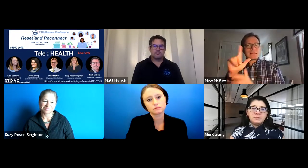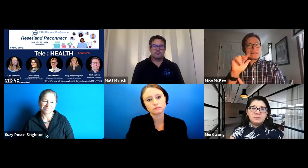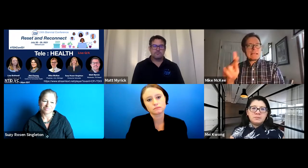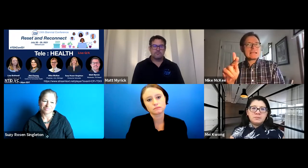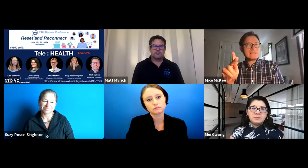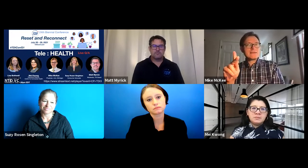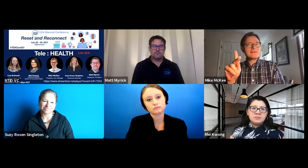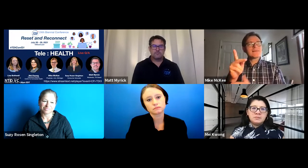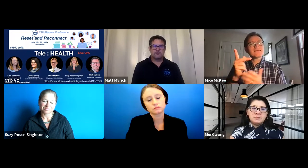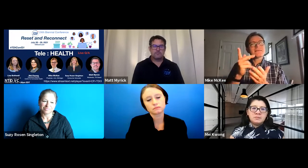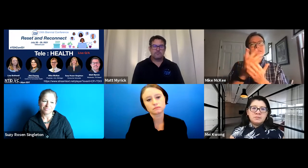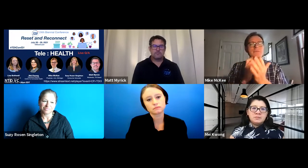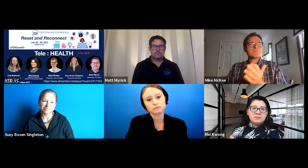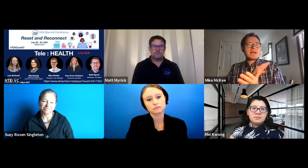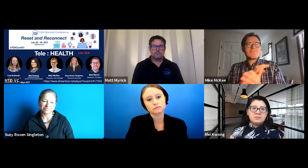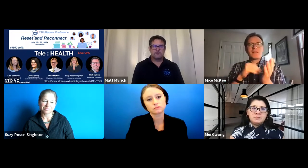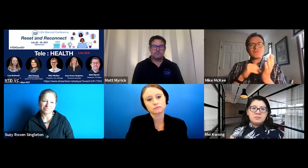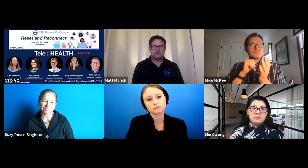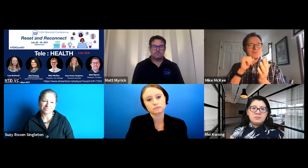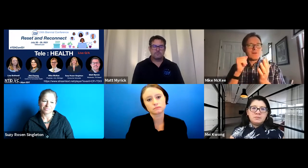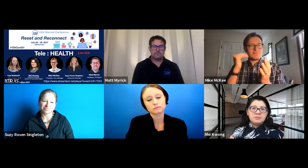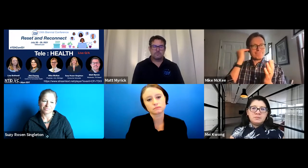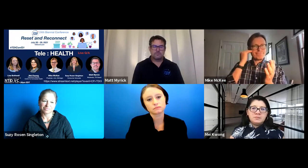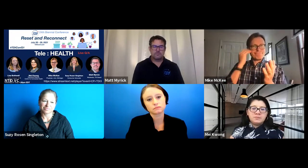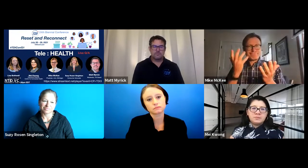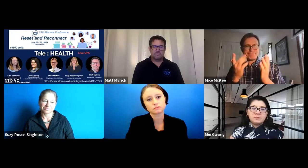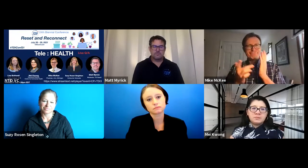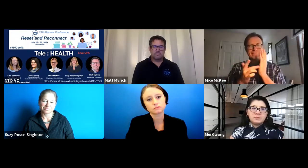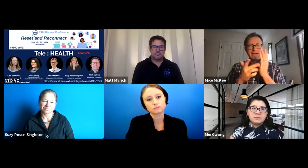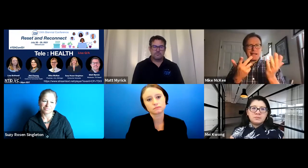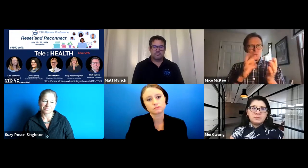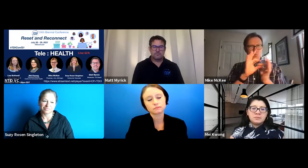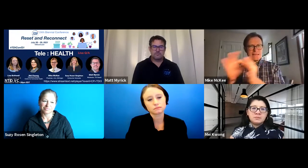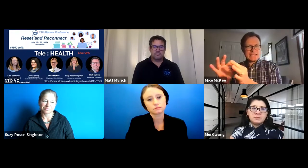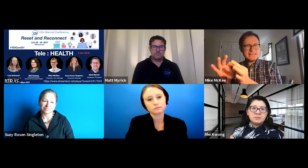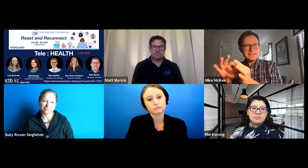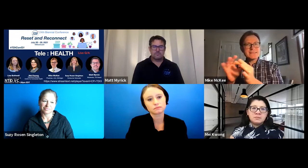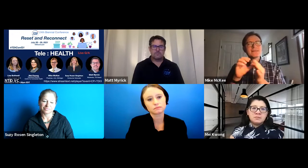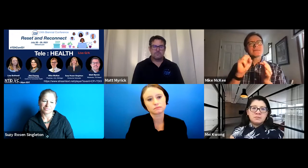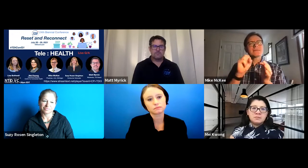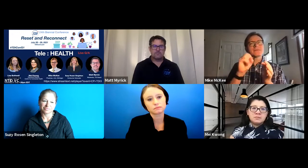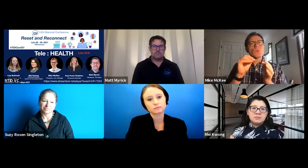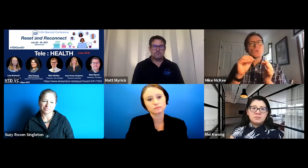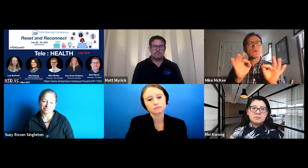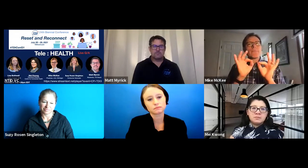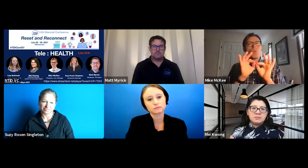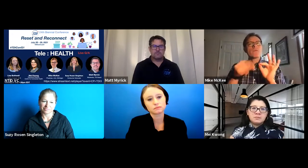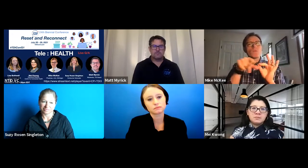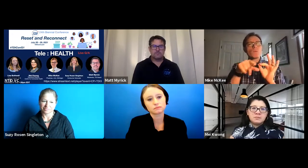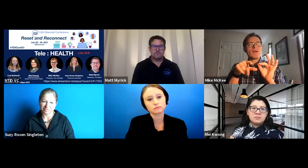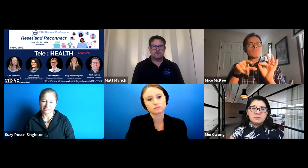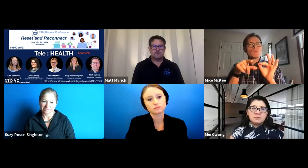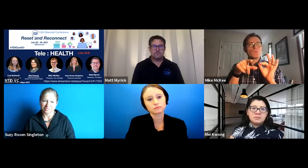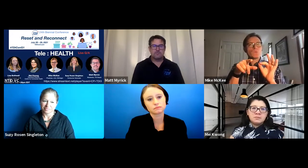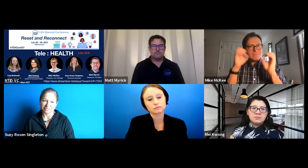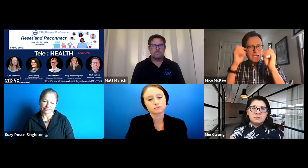instead. It includes a link. Some staff or physicians aren't really knowledgeable about going to a link